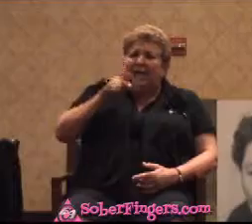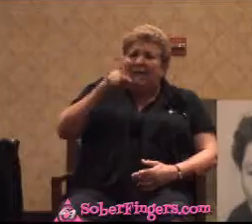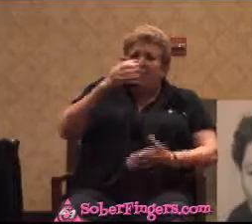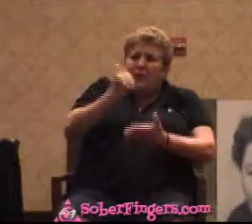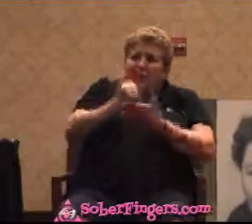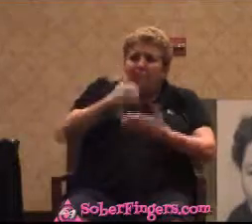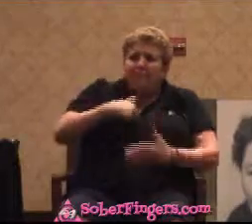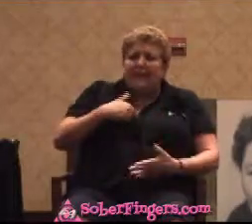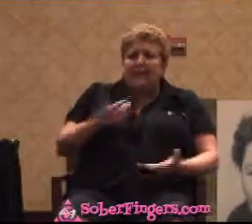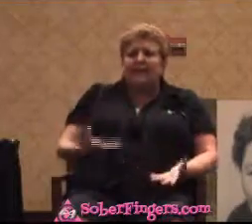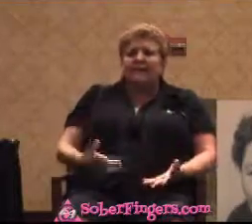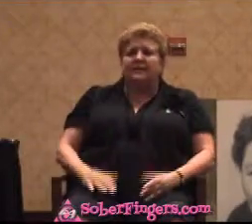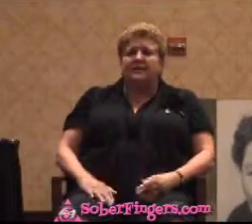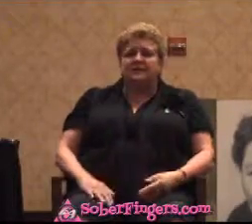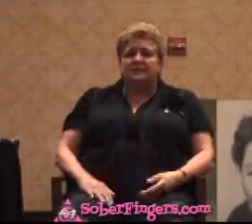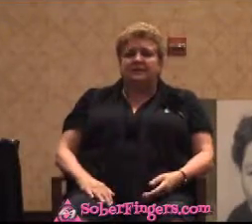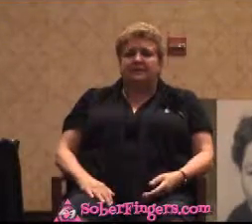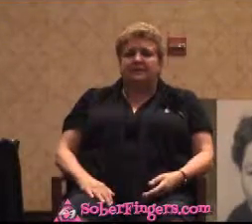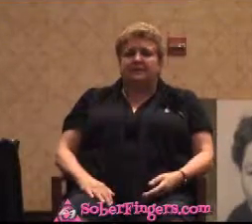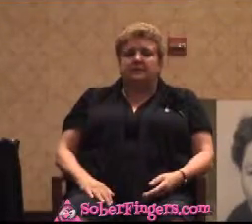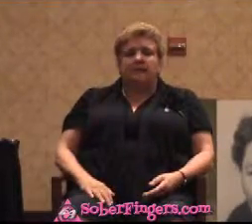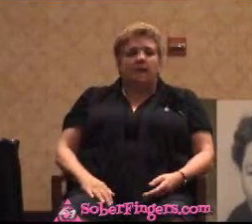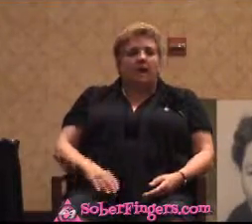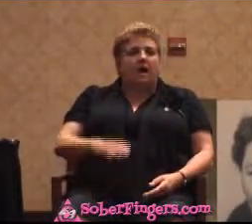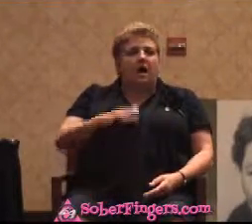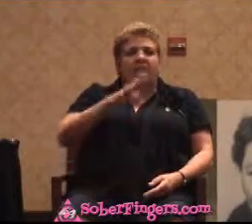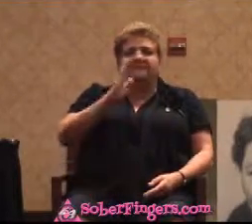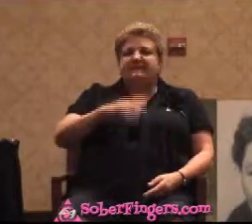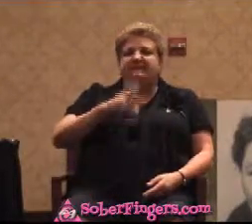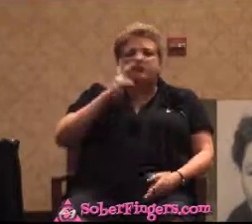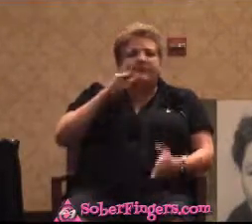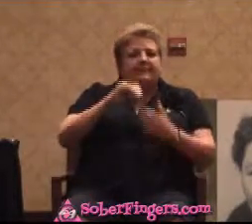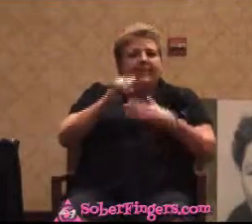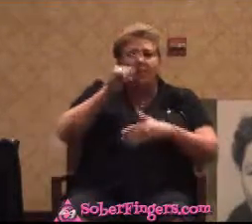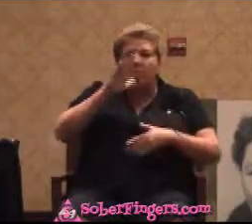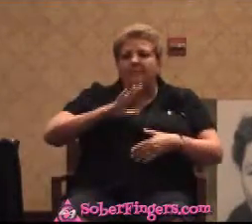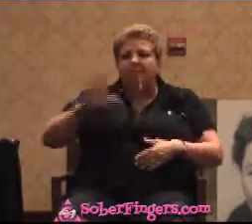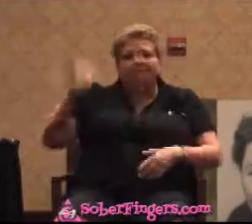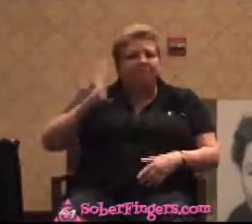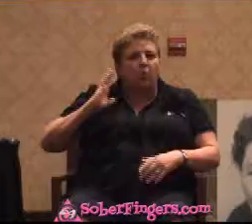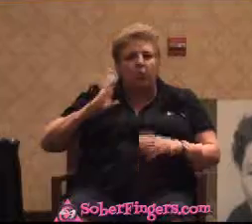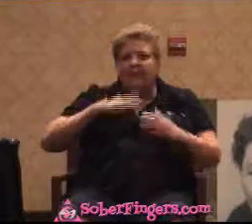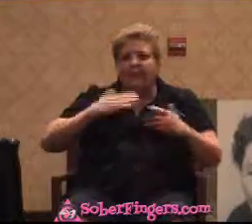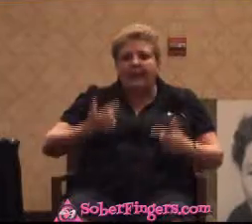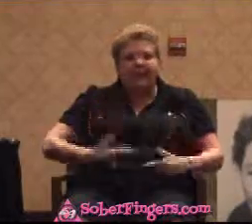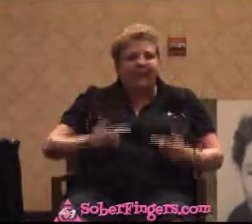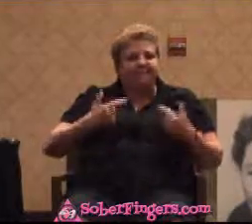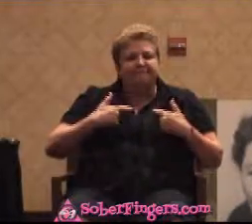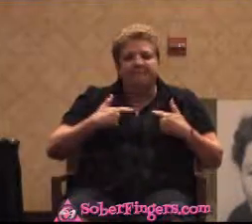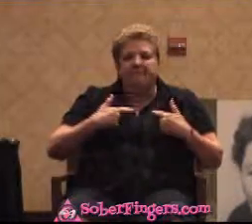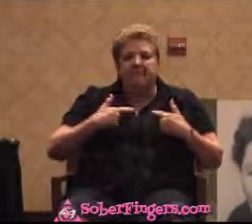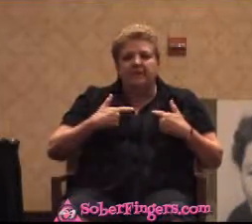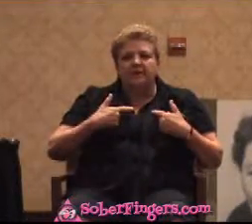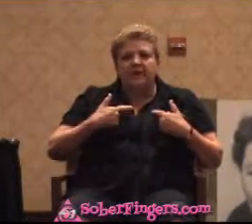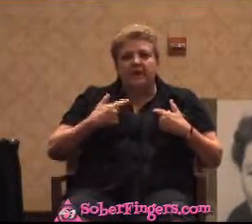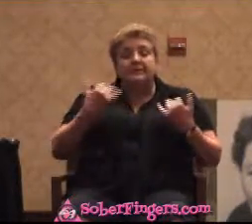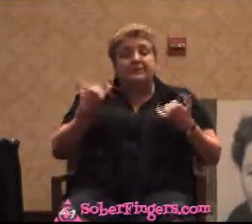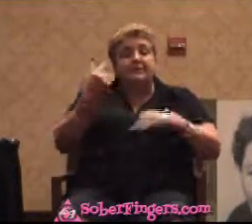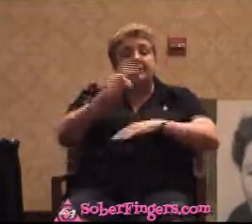me. I had never seen this woman before in my life. And today I know that she was my